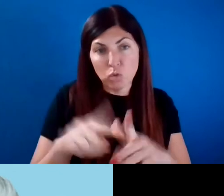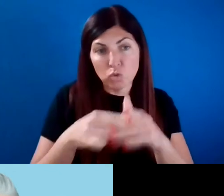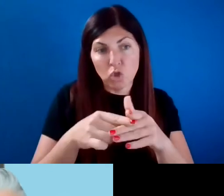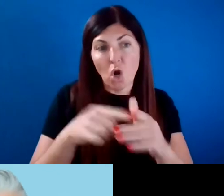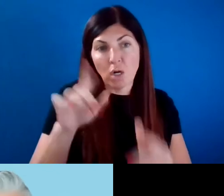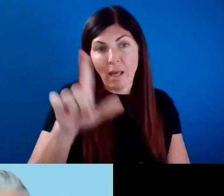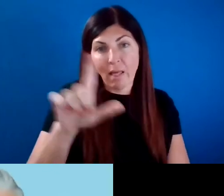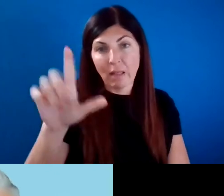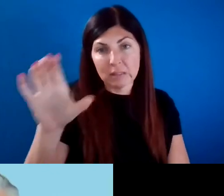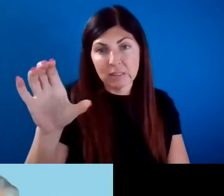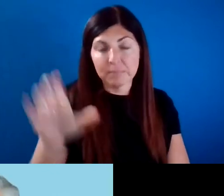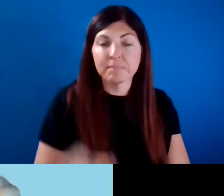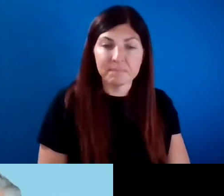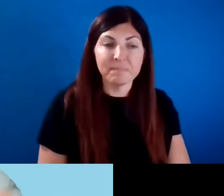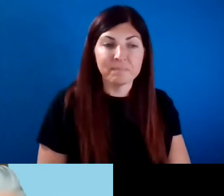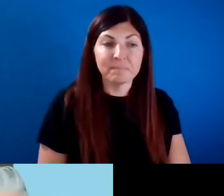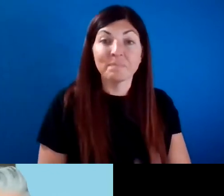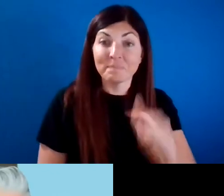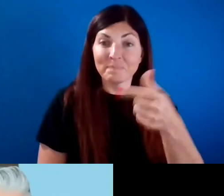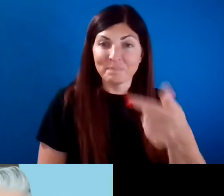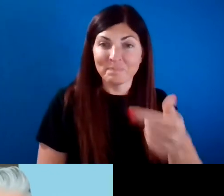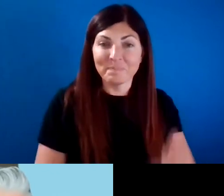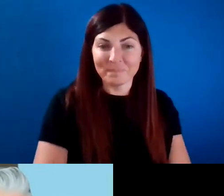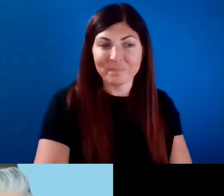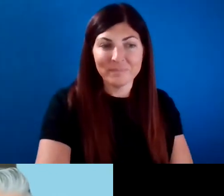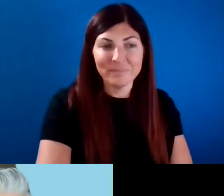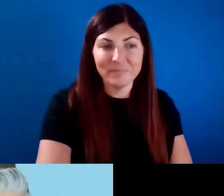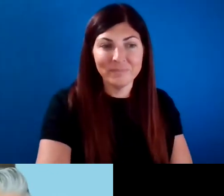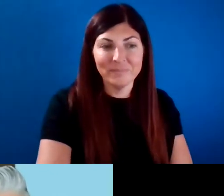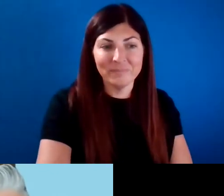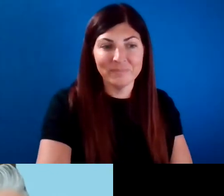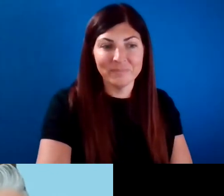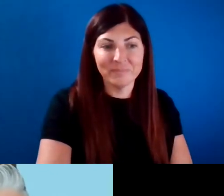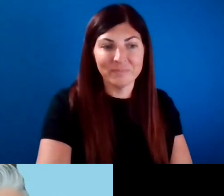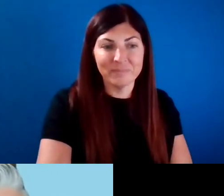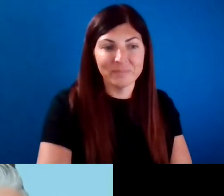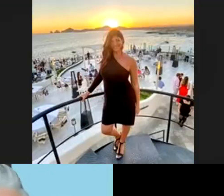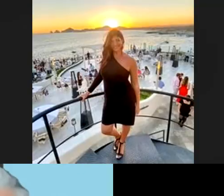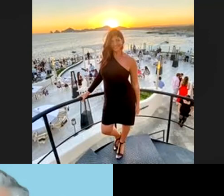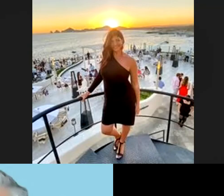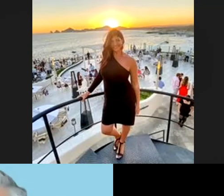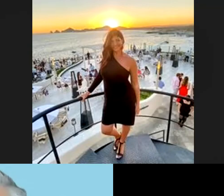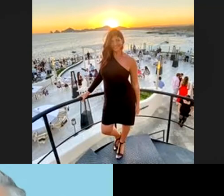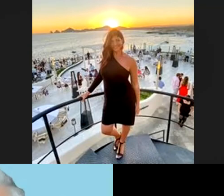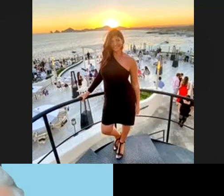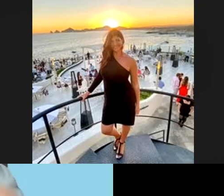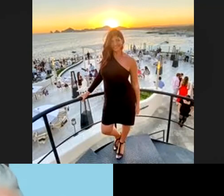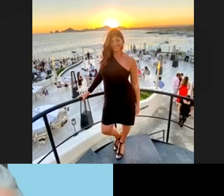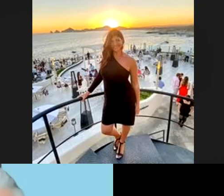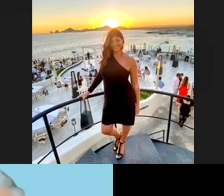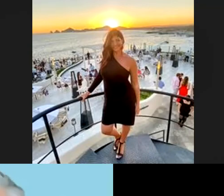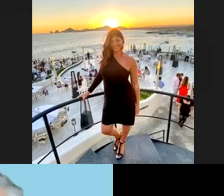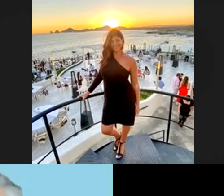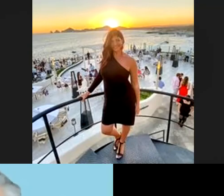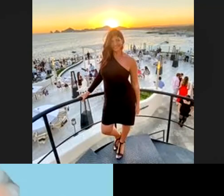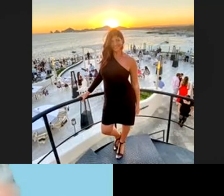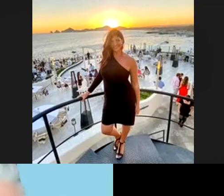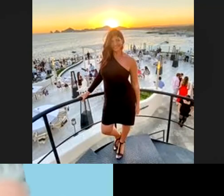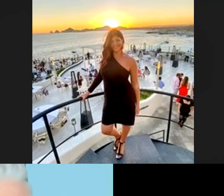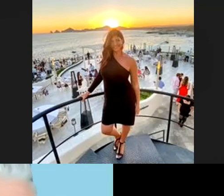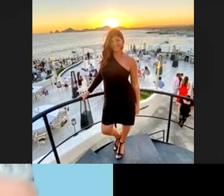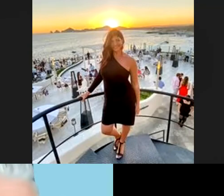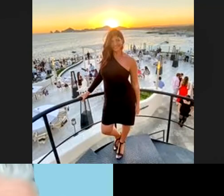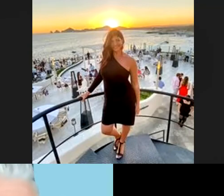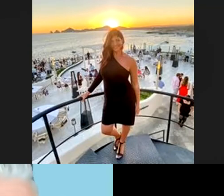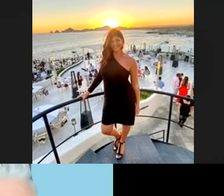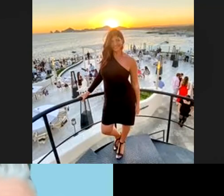Yeah. Yep. Thank you, Tanner. We appreciate that question. Yeah. And we got one more that came in over the Q&A. Maybe we can sneak this in